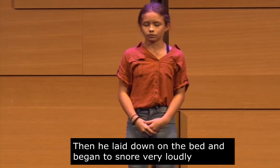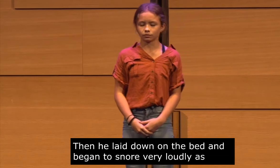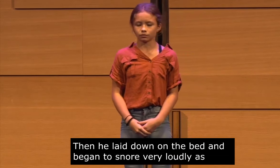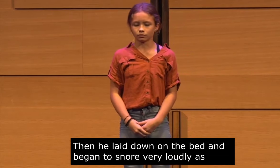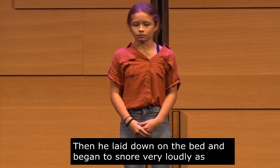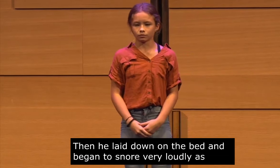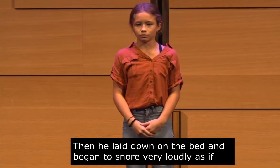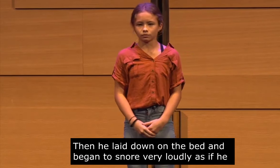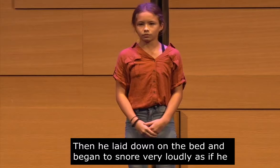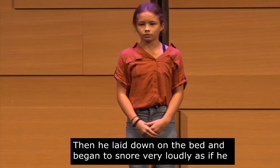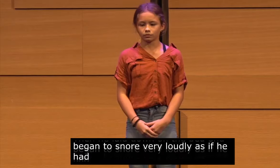fallen asleep.